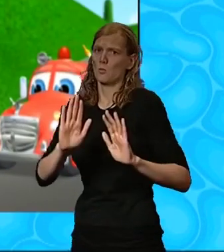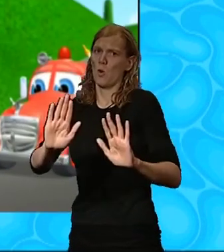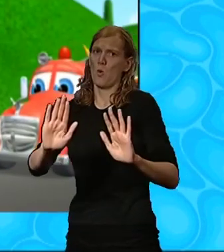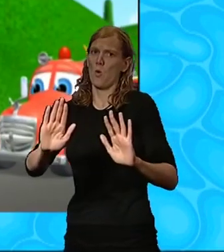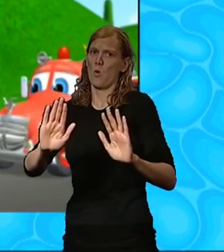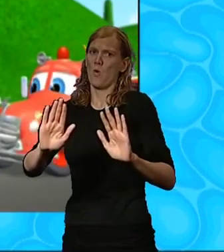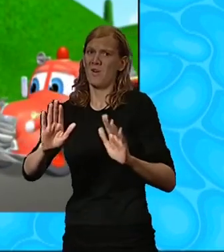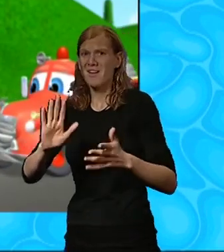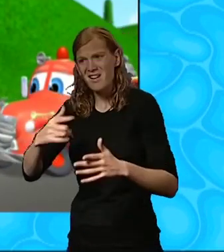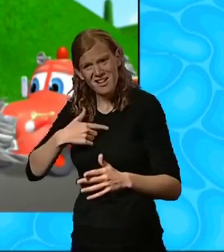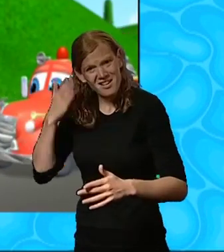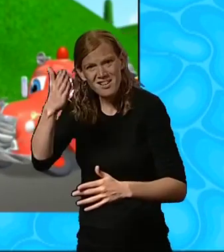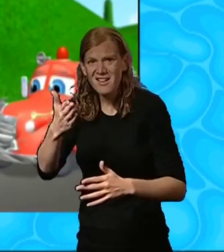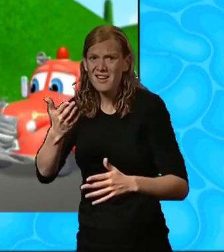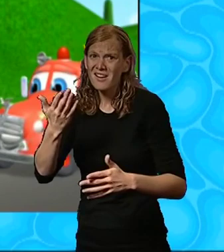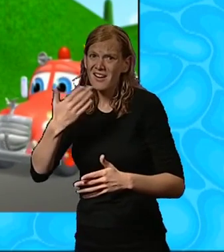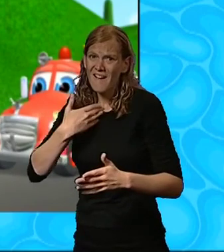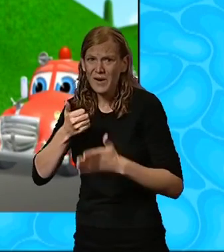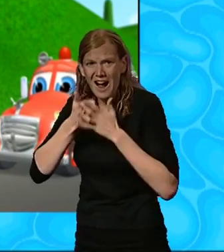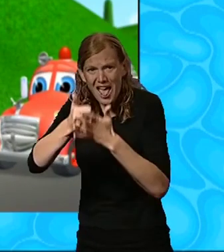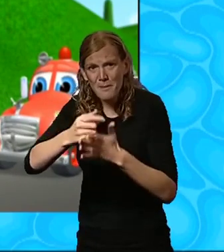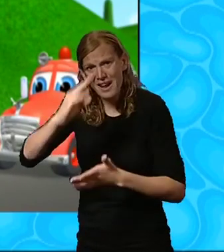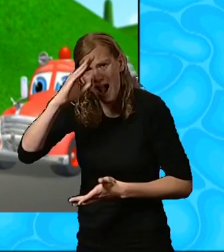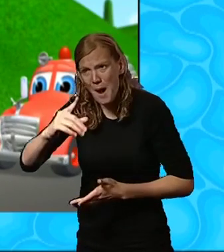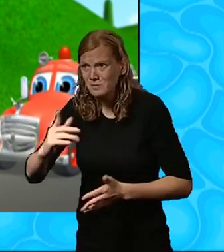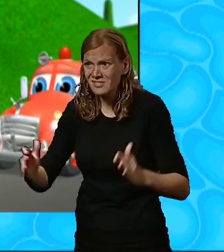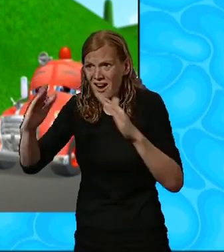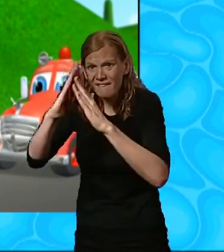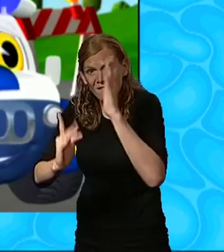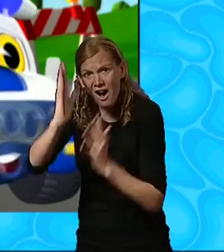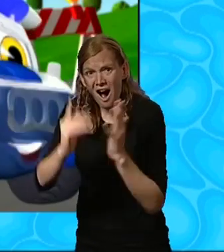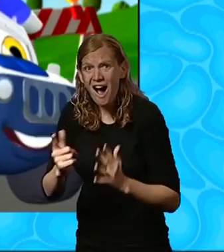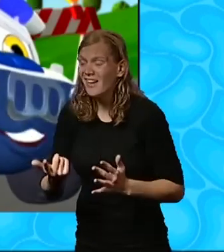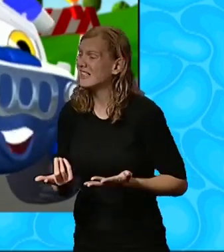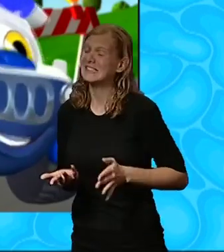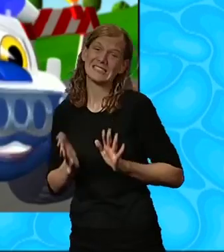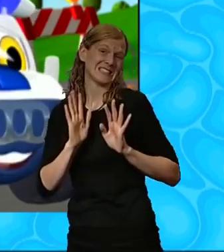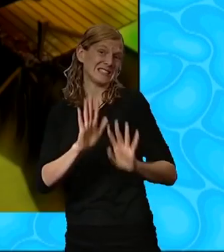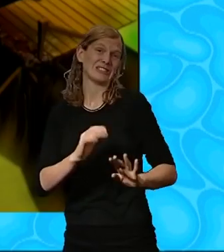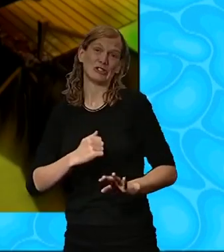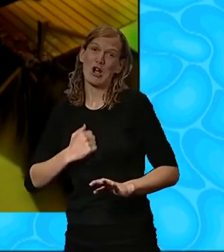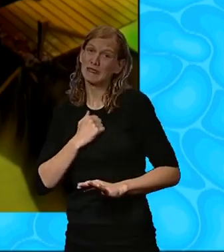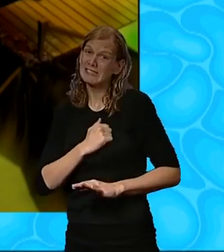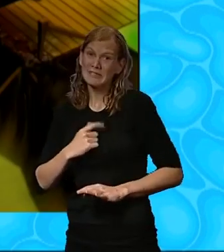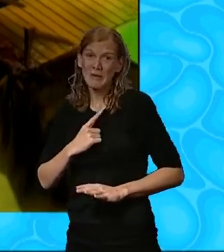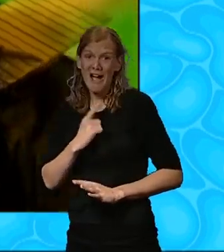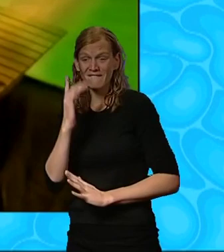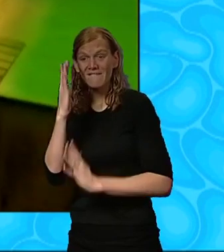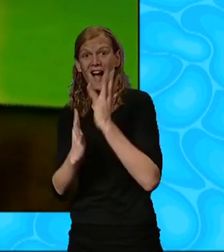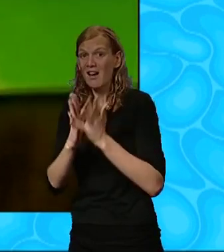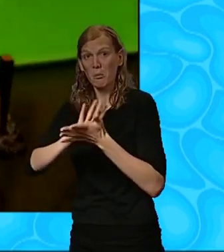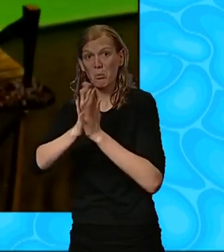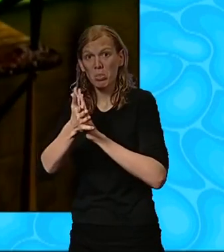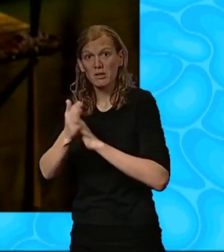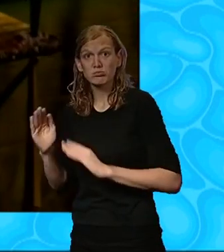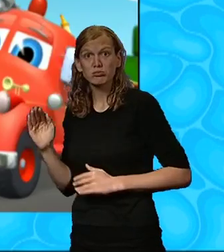Let us pass, Hubert. We have to get to the other side of the hill. Captain Parker needs us. I'm sorry I can't, Finley. The fire's burned down the bridge